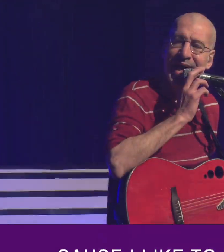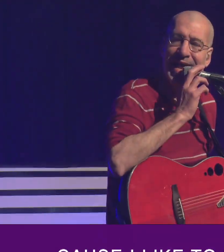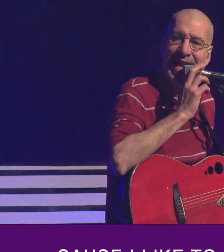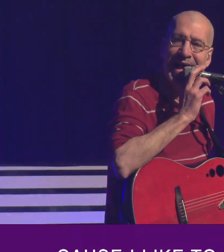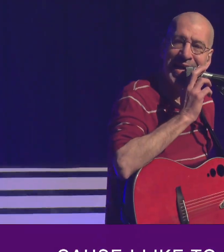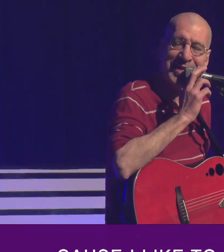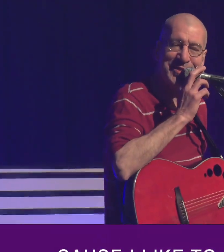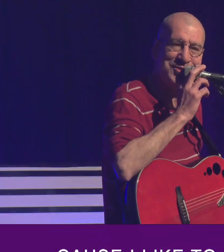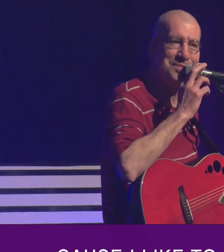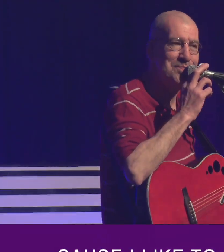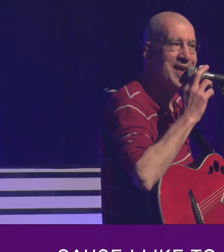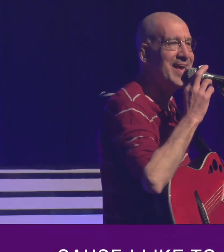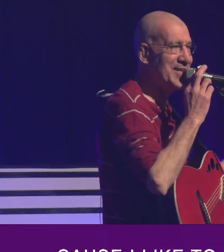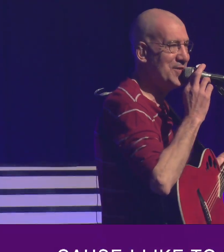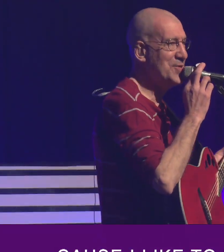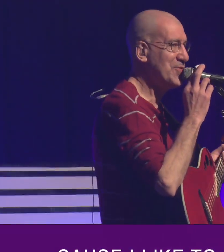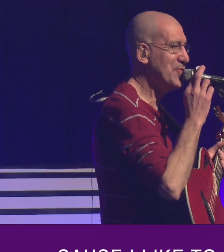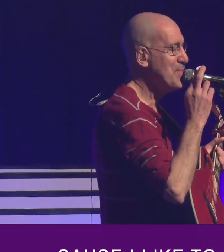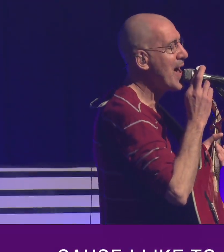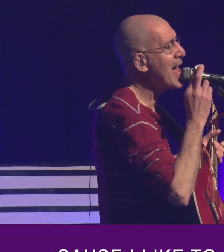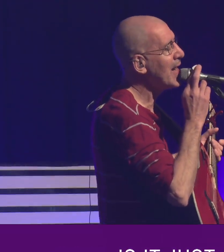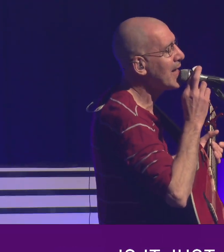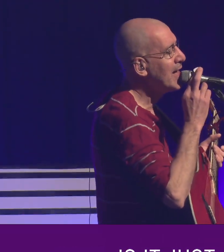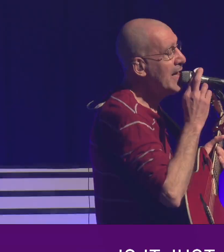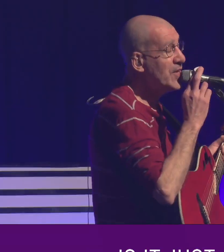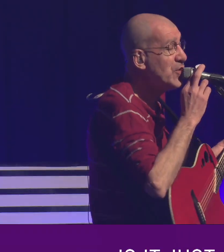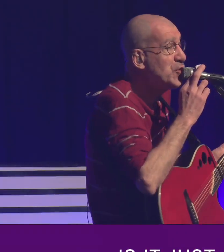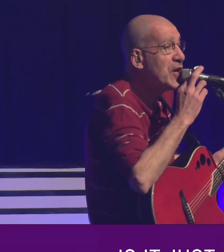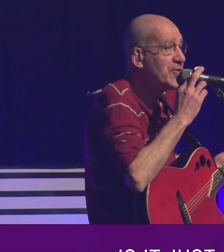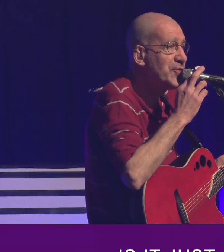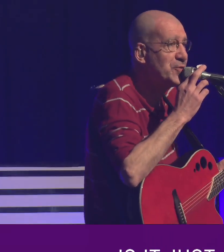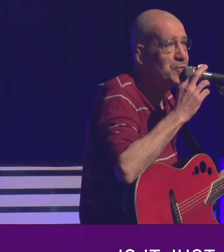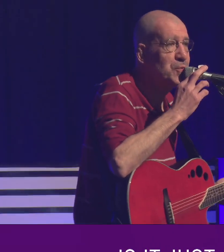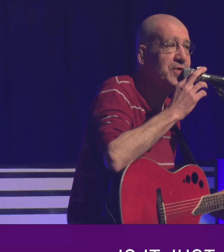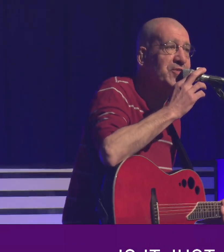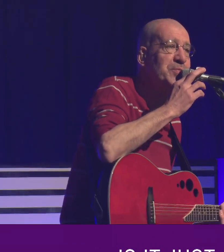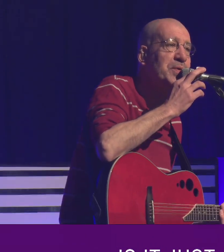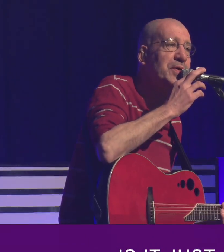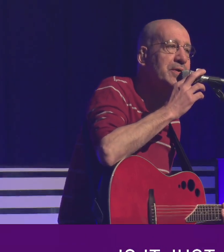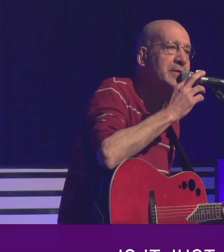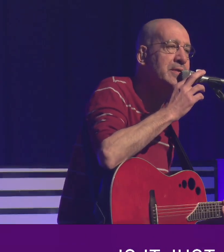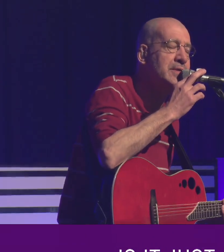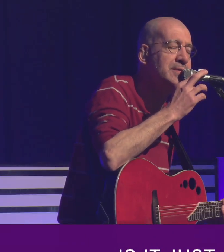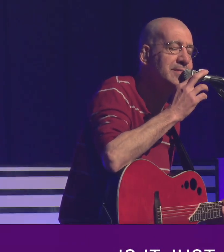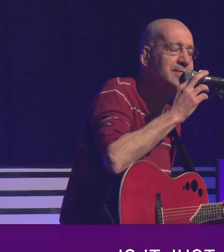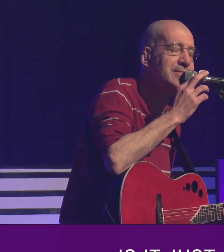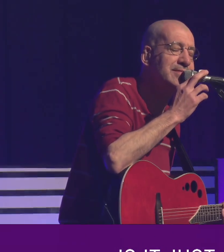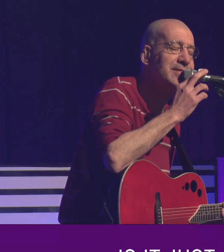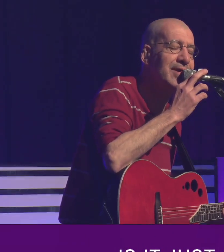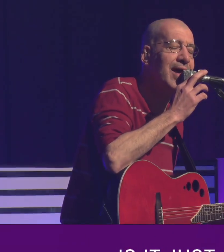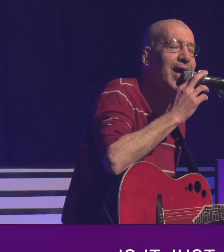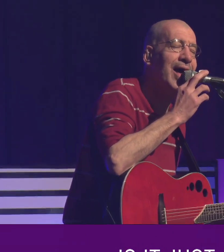'Cause I like to make you smile. Is it just a whisper?